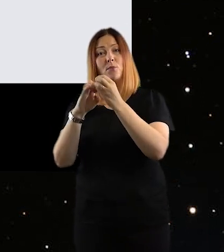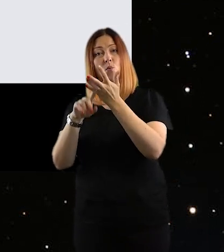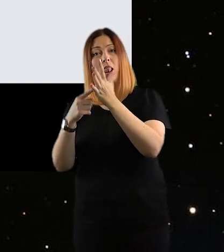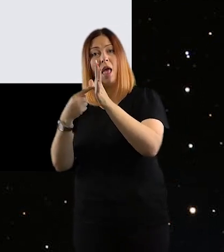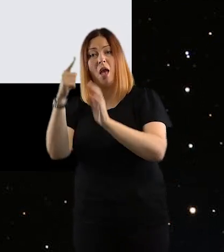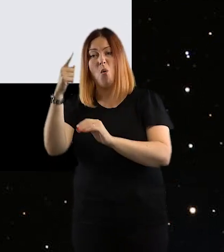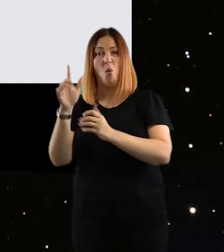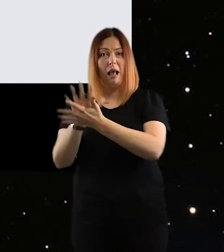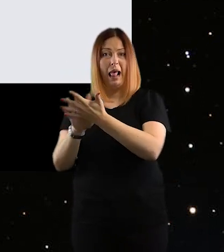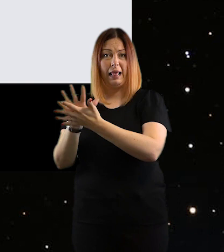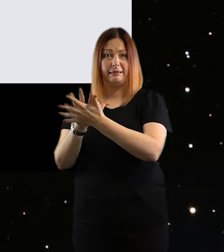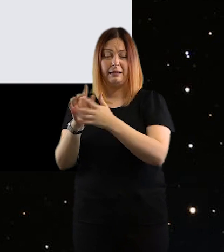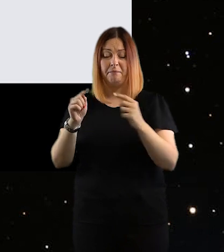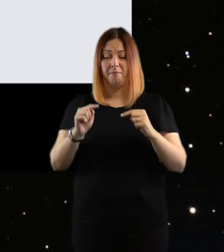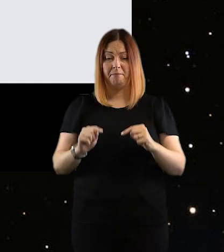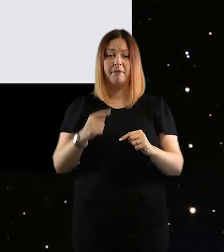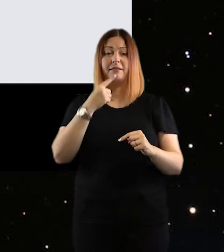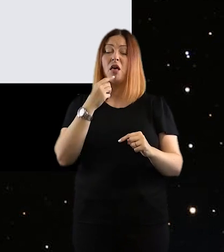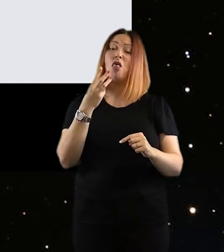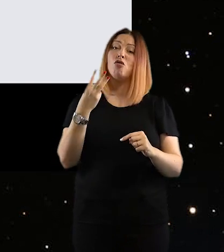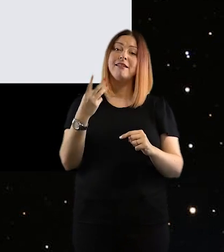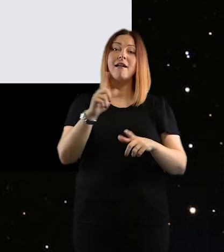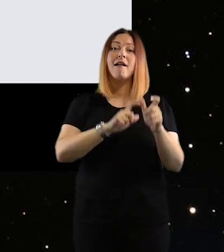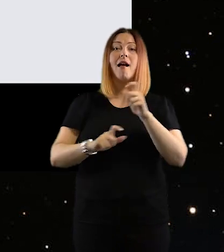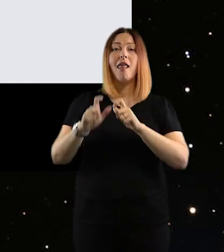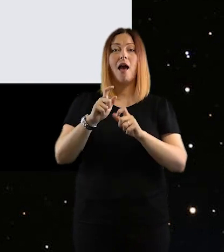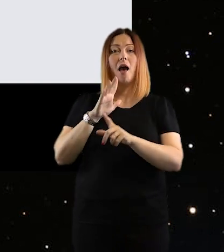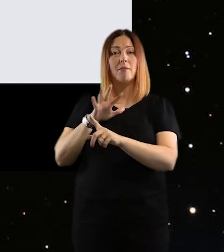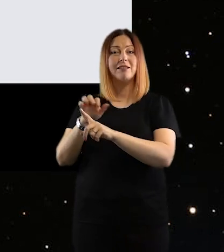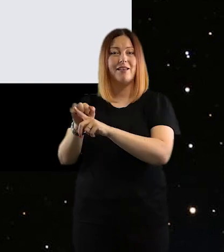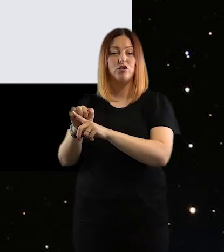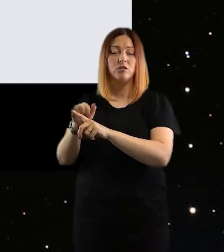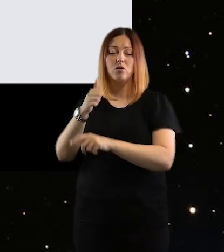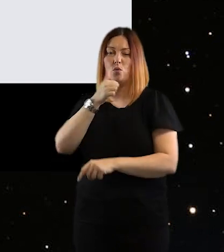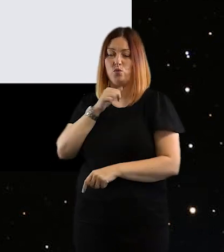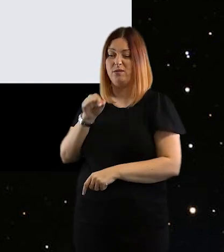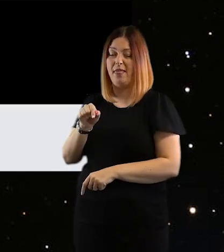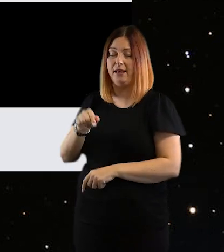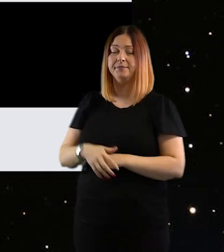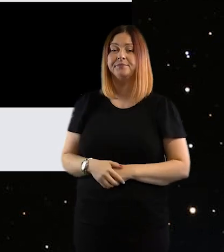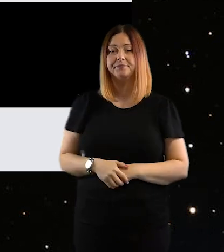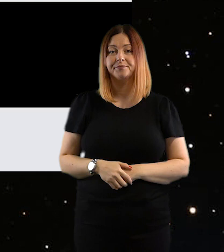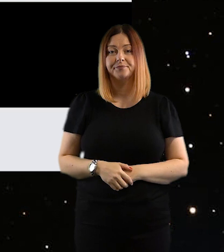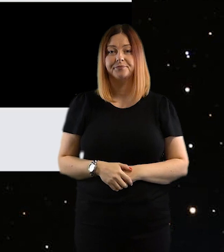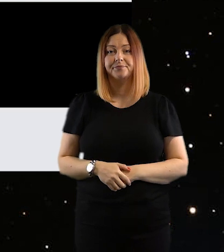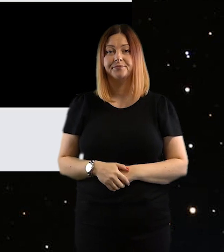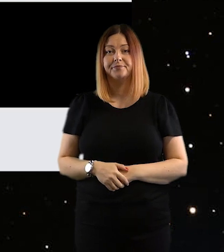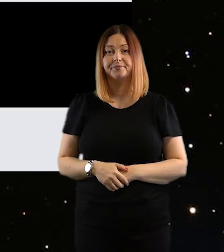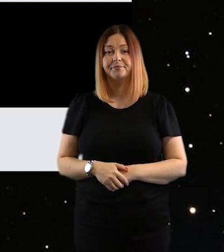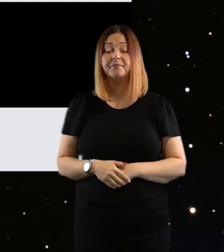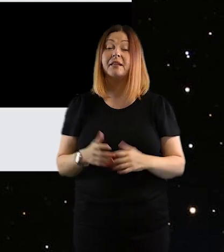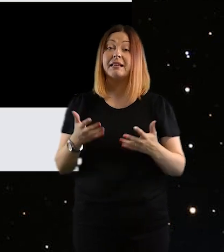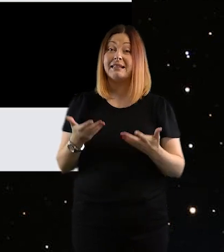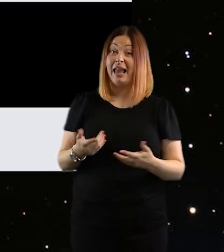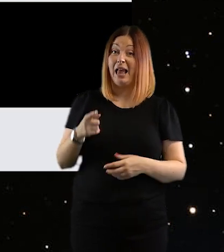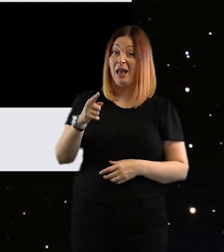the bottom says three-colour observation. So that's the one we're going to be using for the purpose of this video. So I'm going to go ahead and click that. And it's given